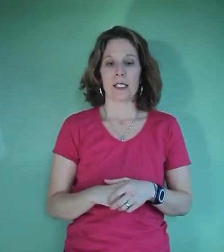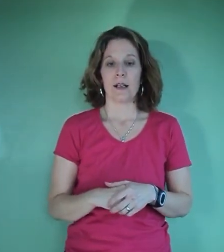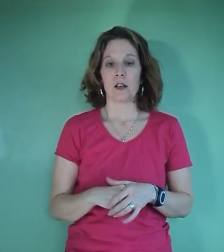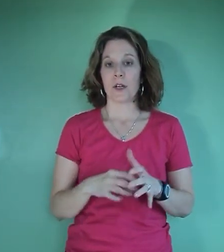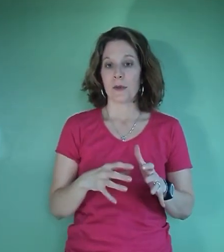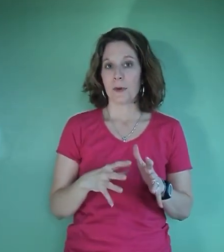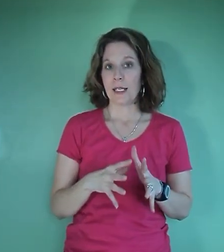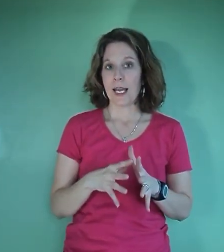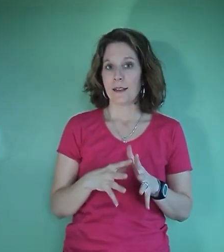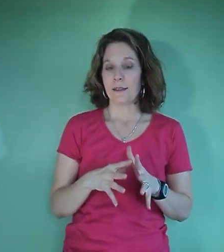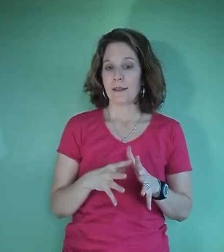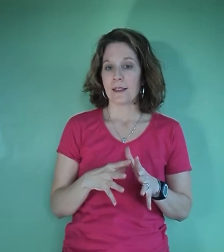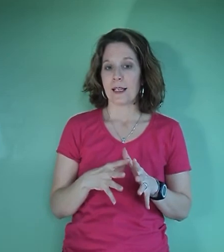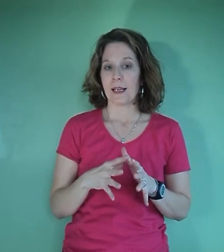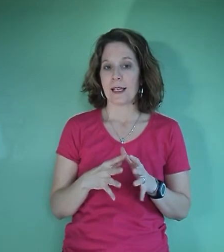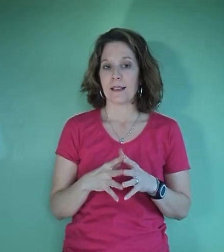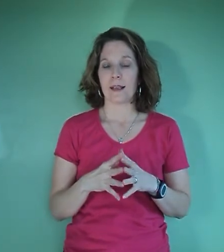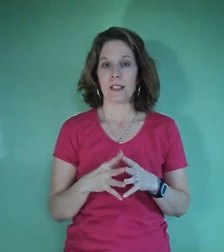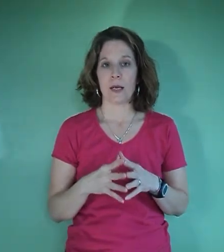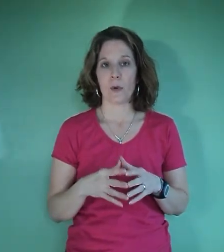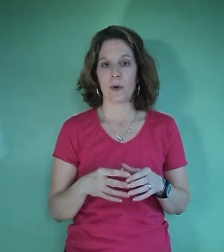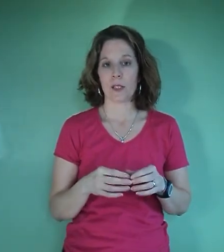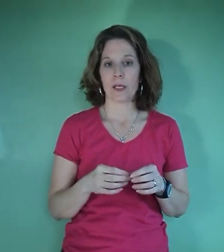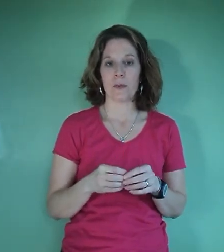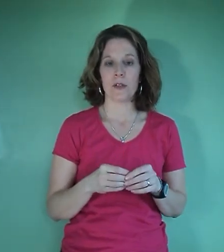now I'll run through it again, and this time I won't explain the motions.